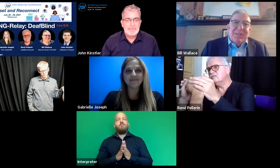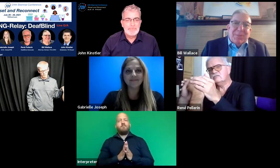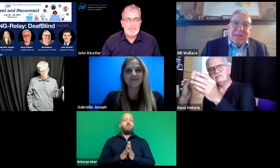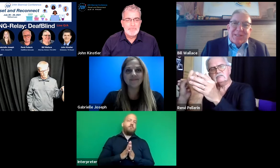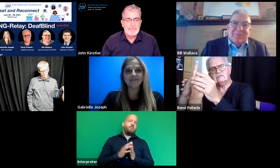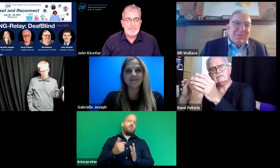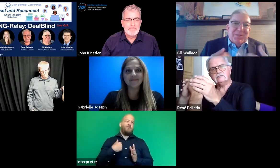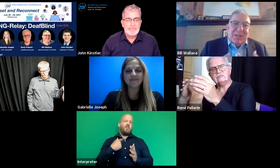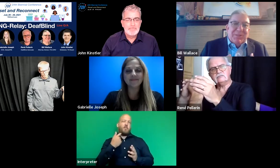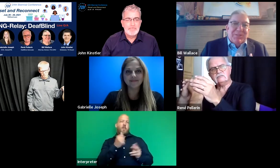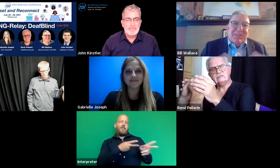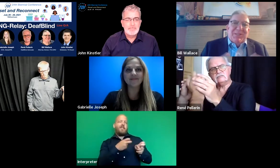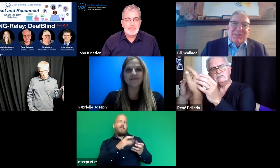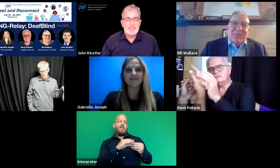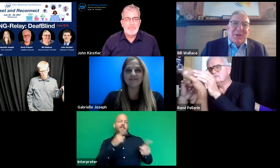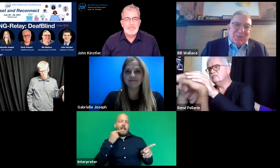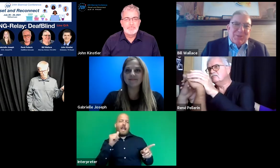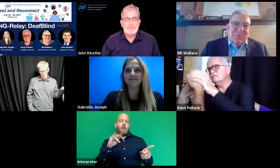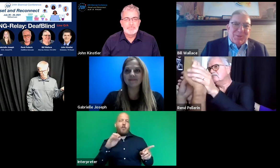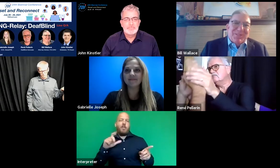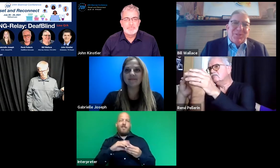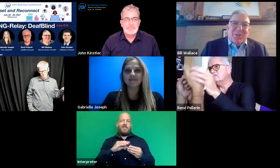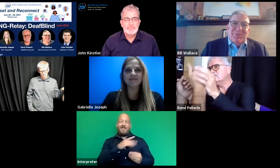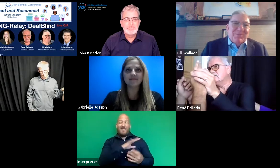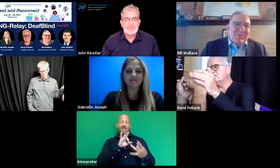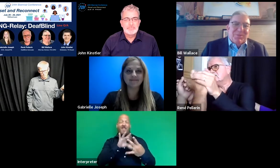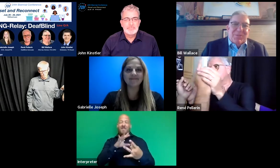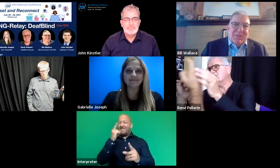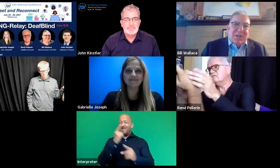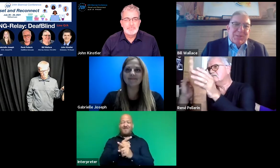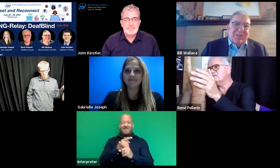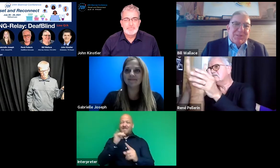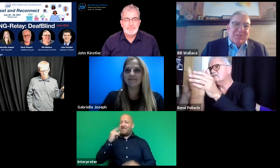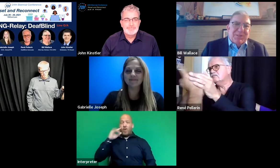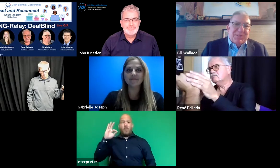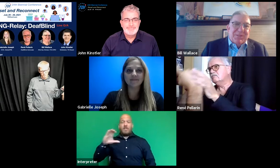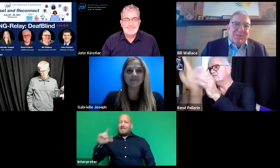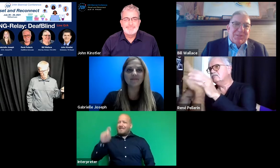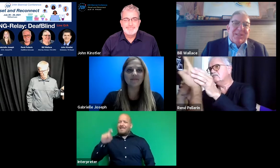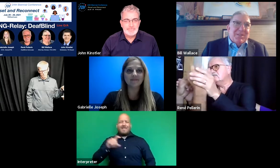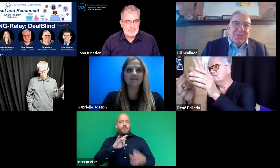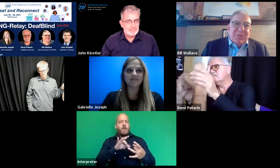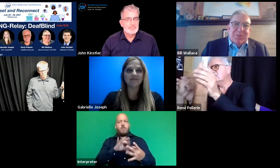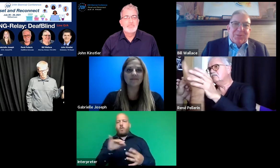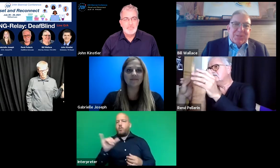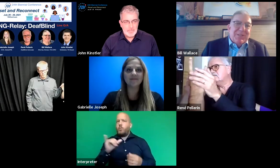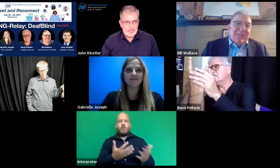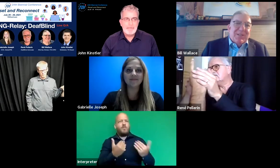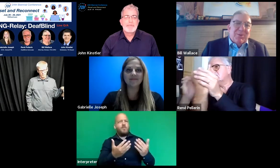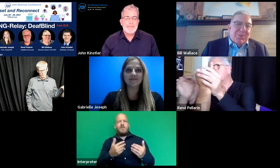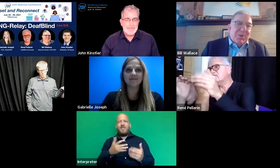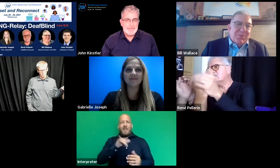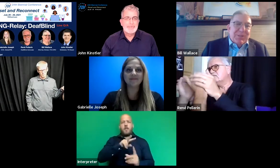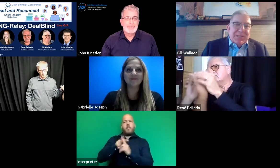said. Feedback to the FCC is also important. So, file comments. It's docket 03123,